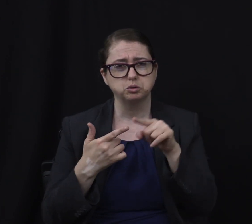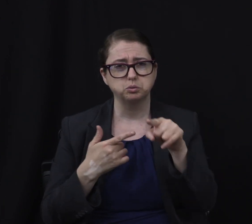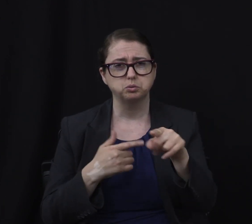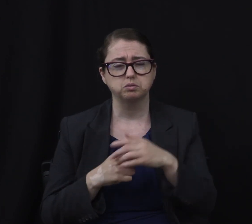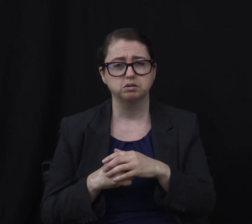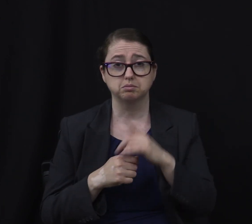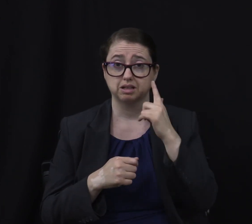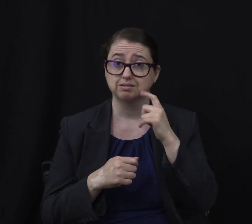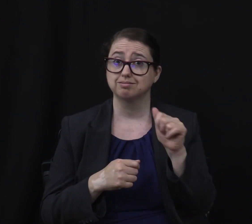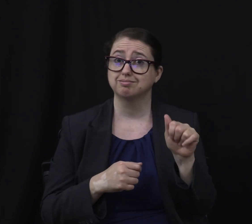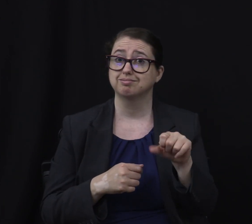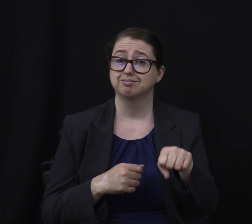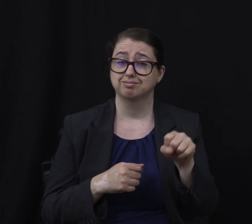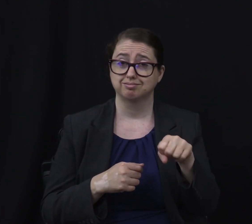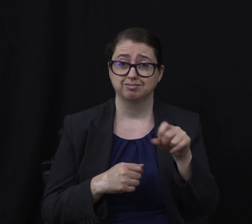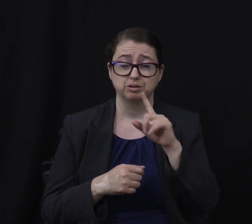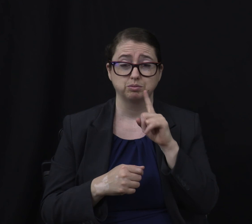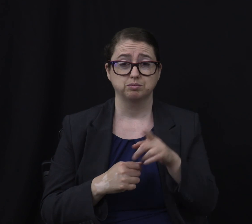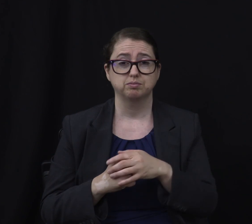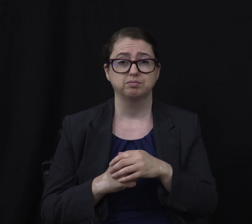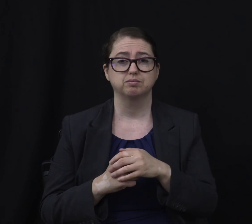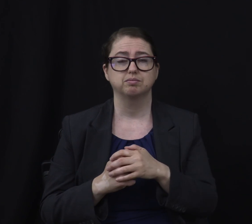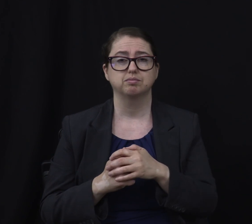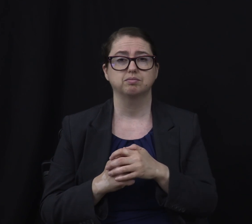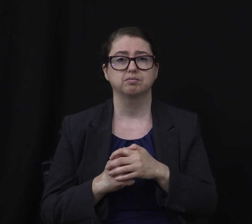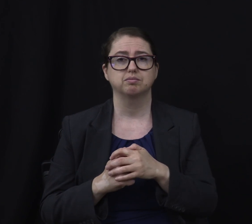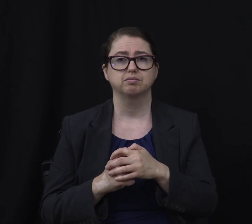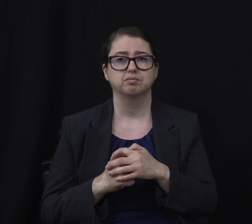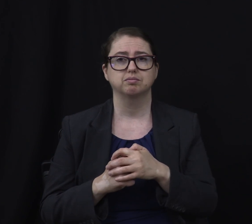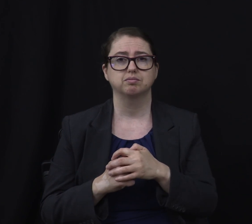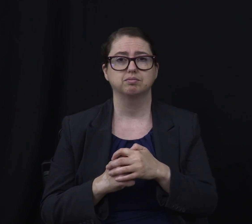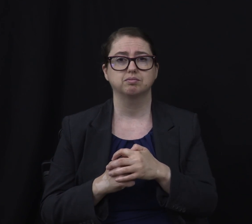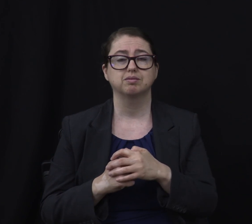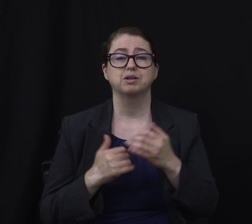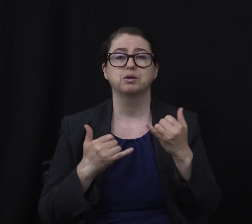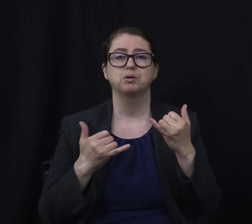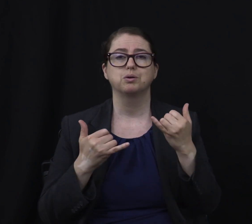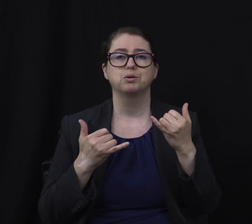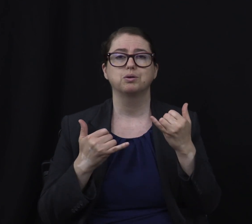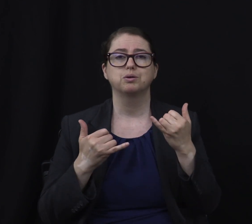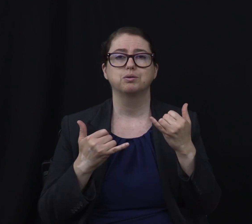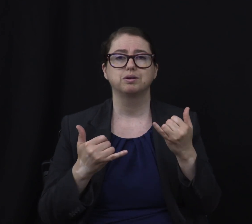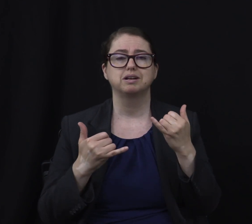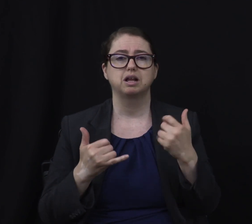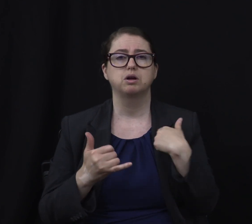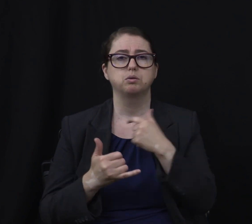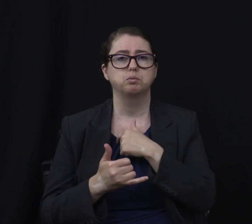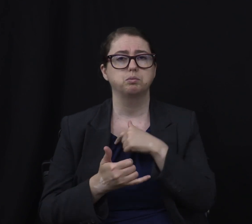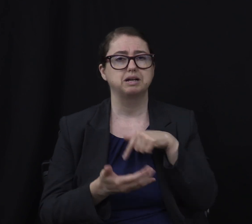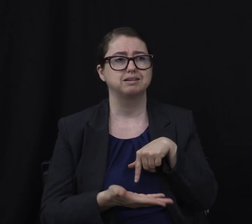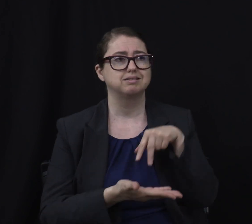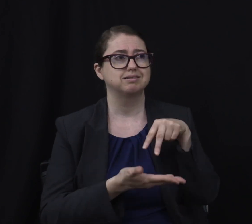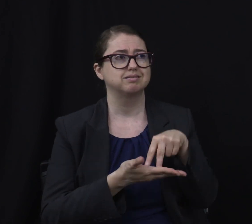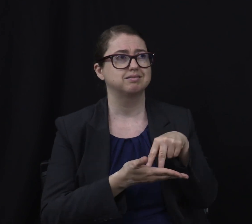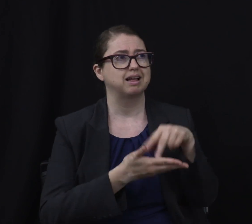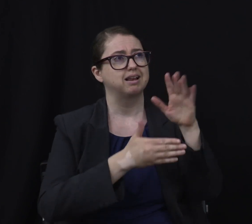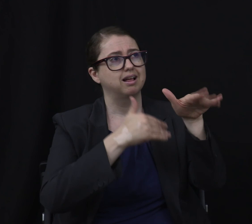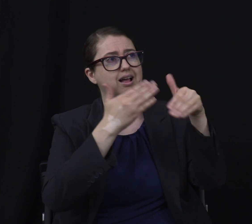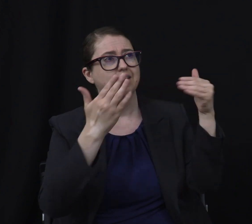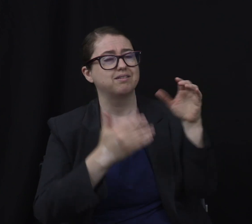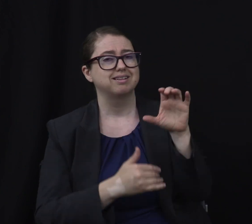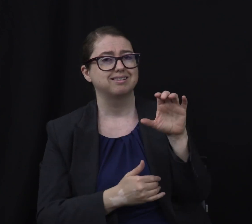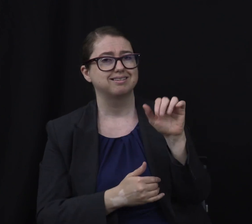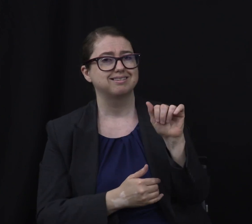Right now, we stand on the borders of heavenly Canaan. And God has sent his people out